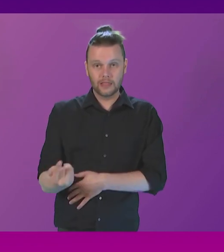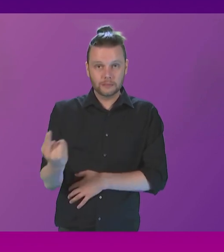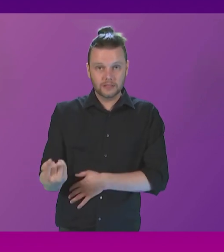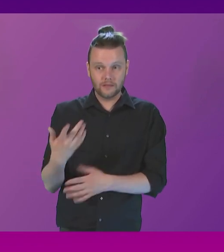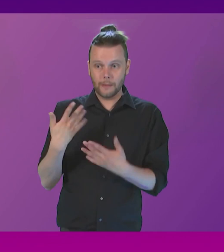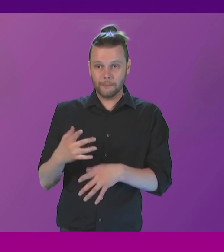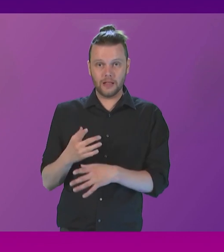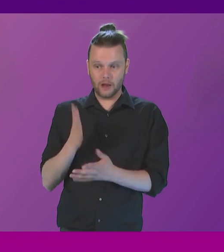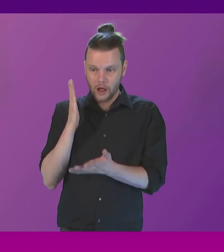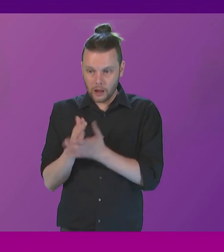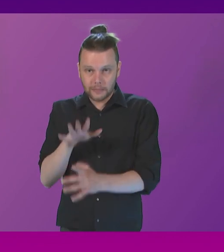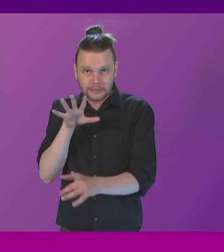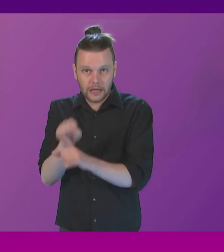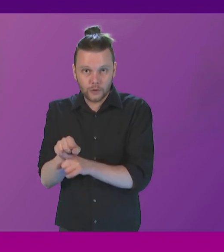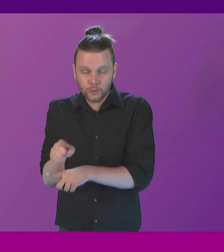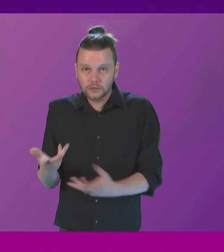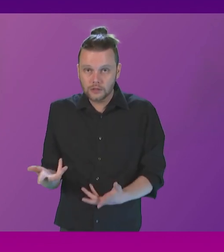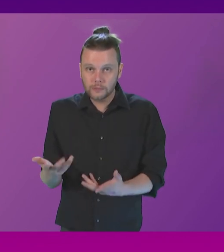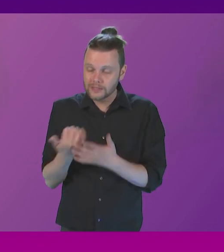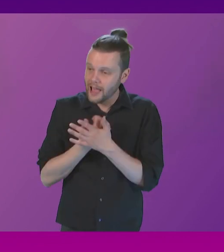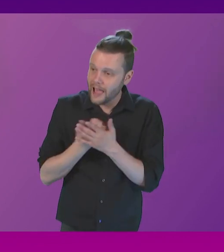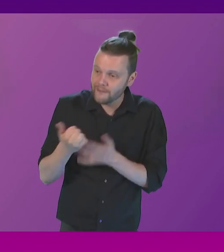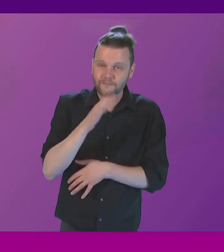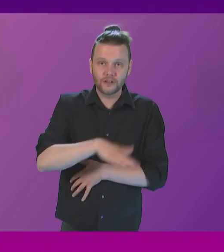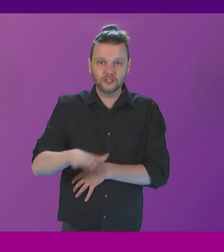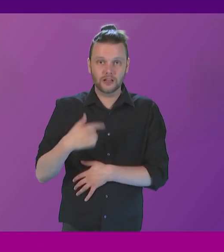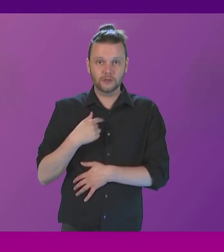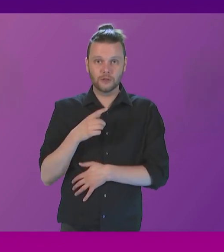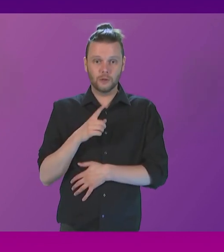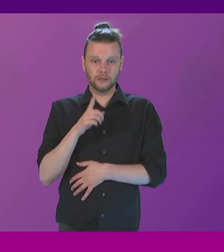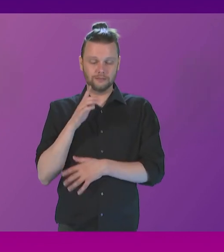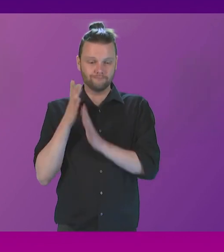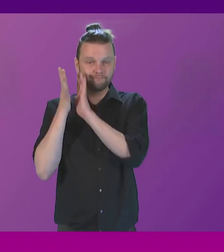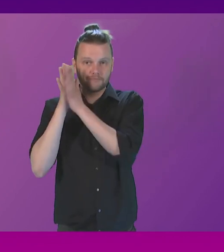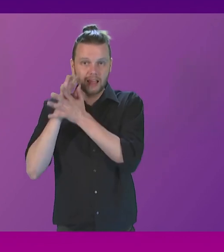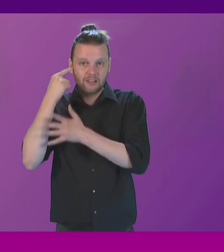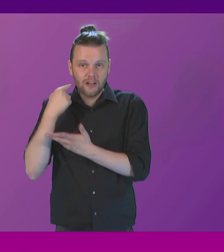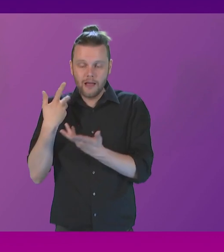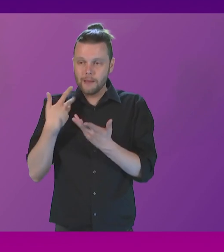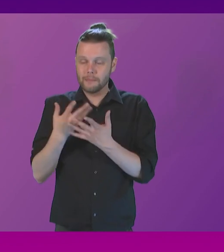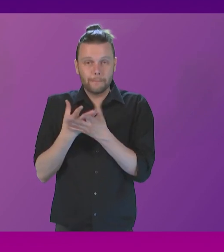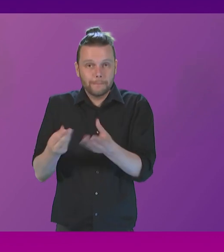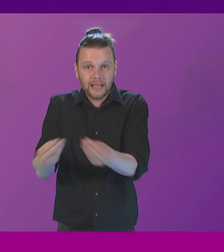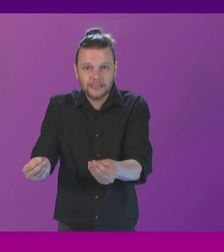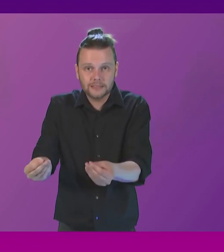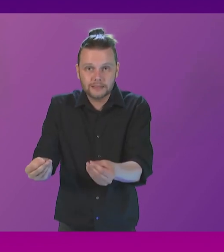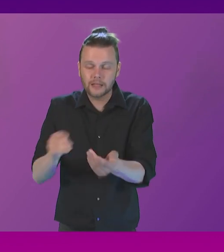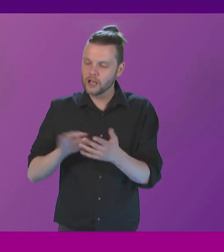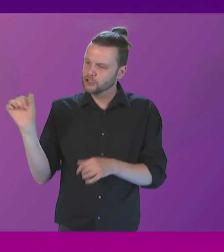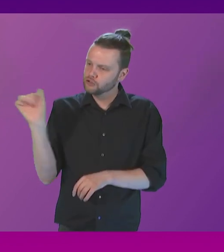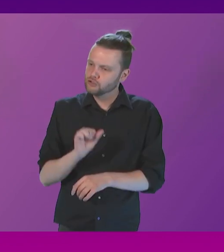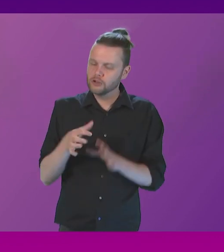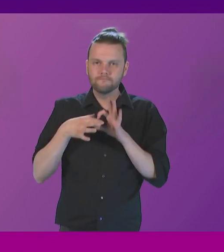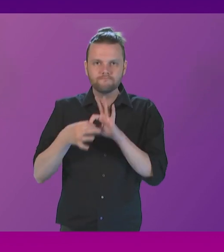have been properly diagnosed. Because every child whose hearing impairment was missed deserves coordinated